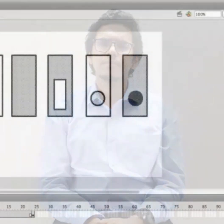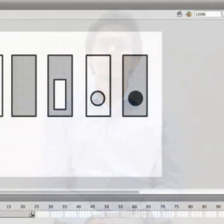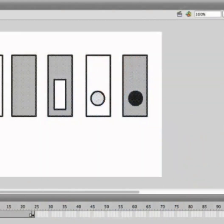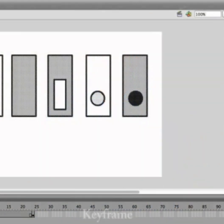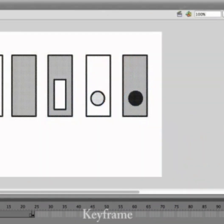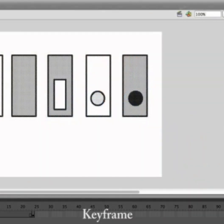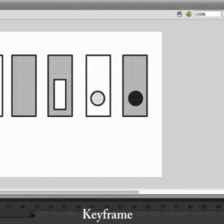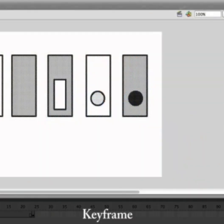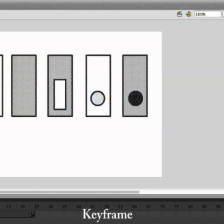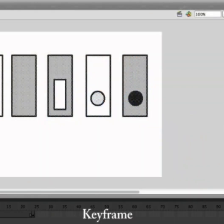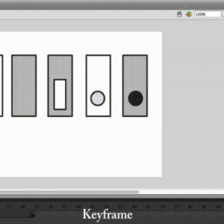Keyframe.